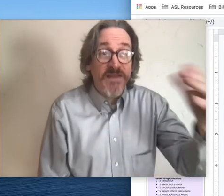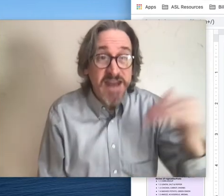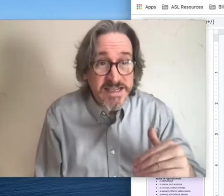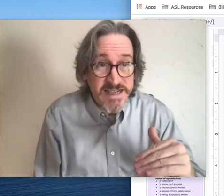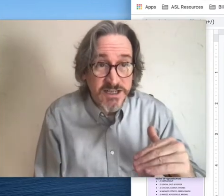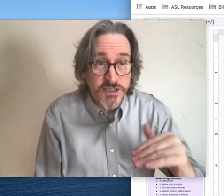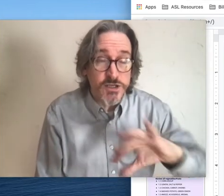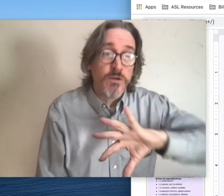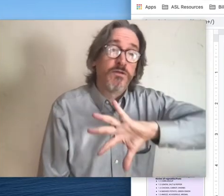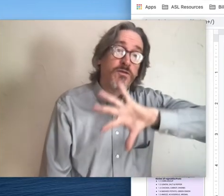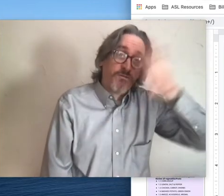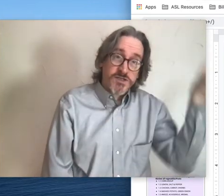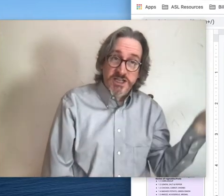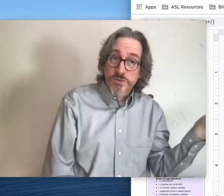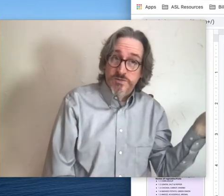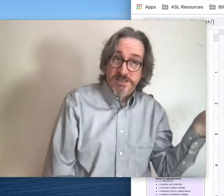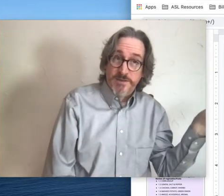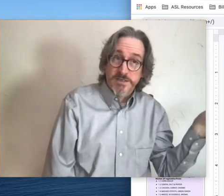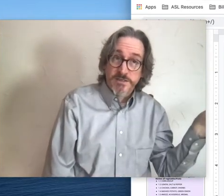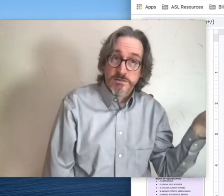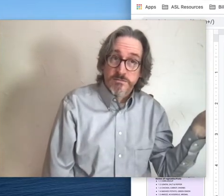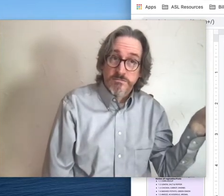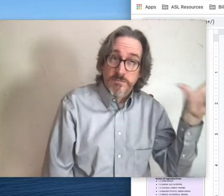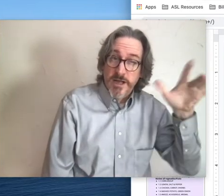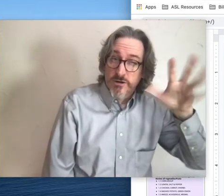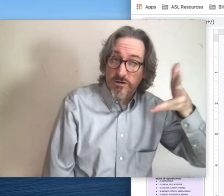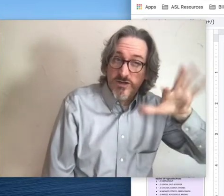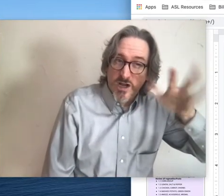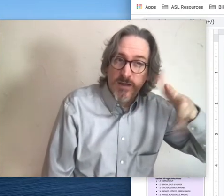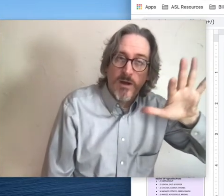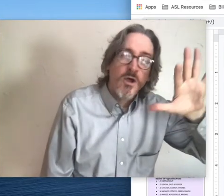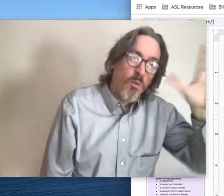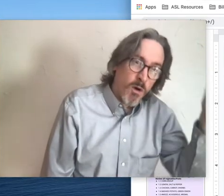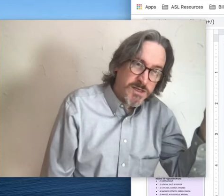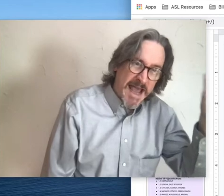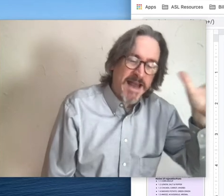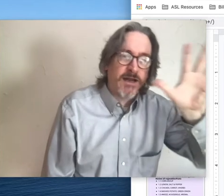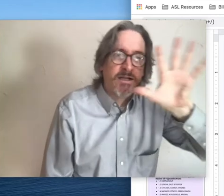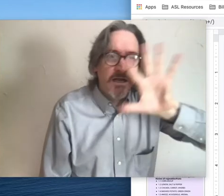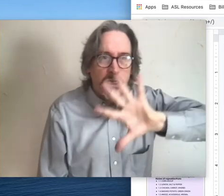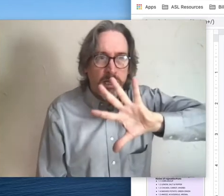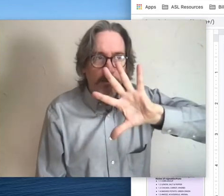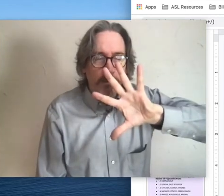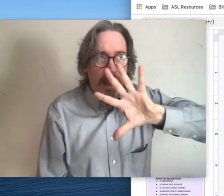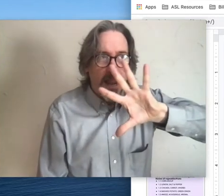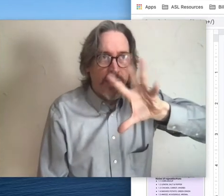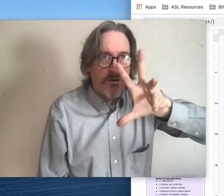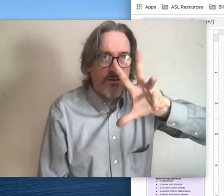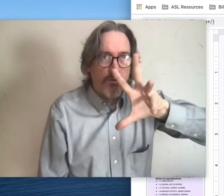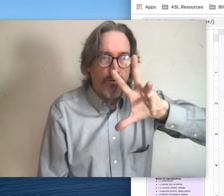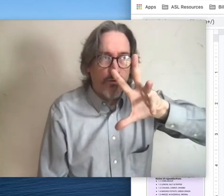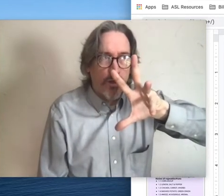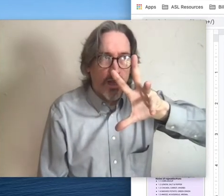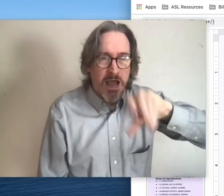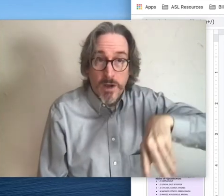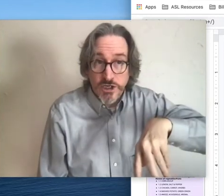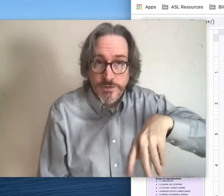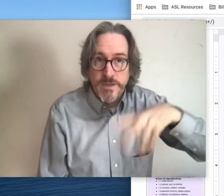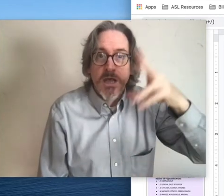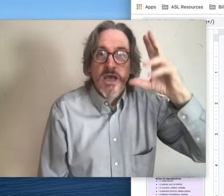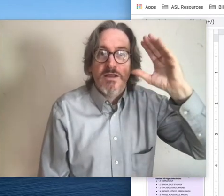And then the next section. So the first section was recipes, and you're talking about what was added and